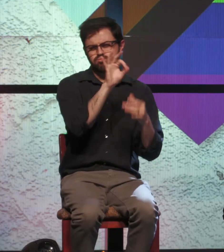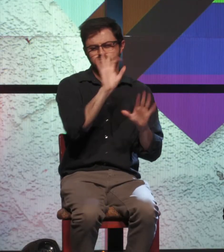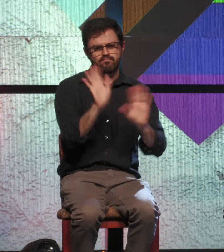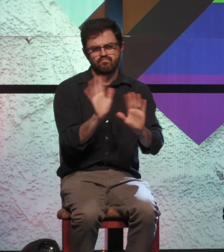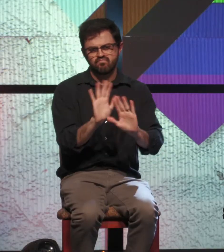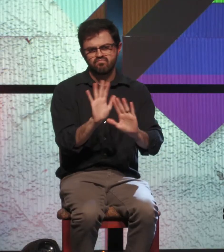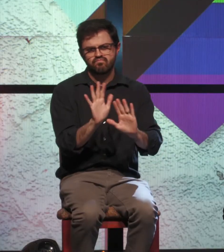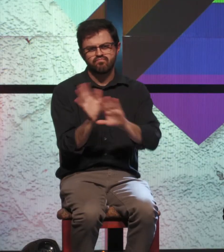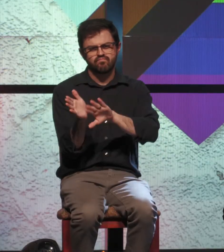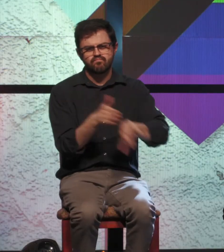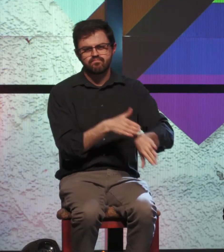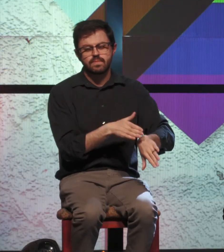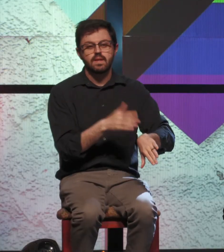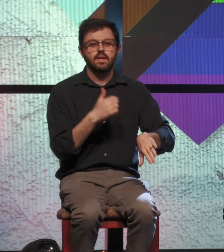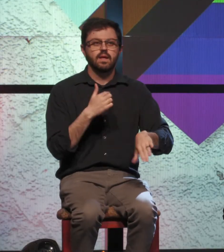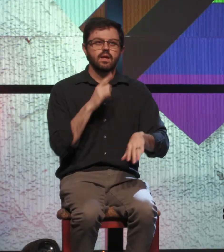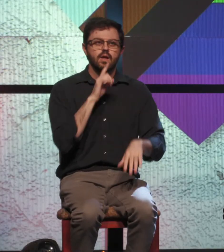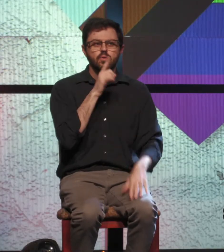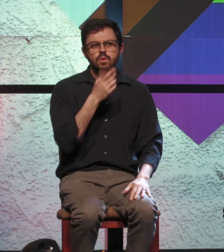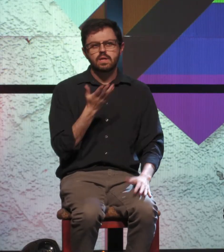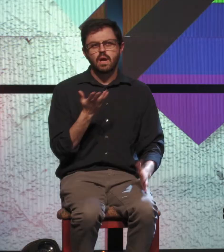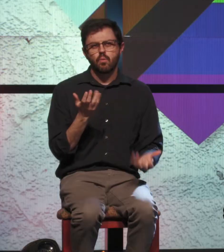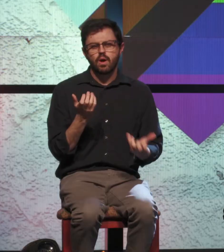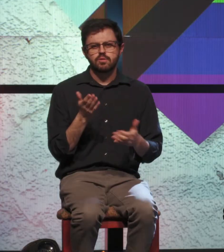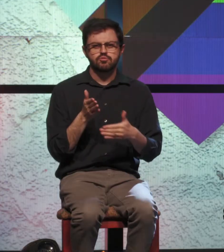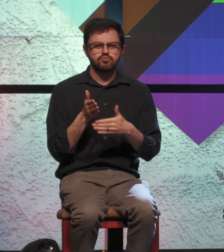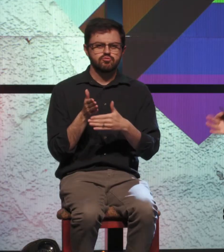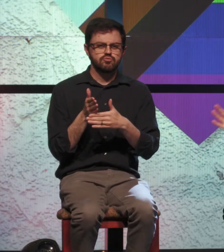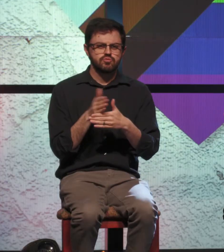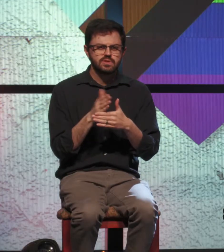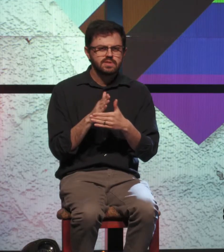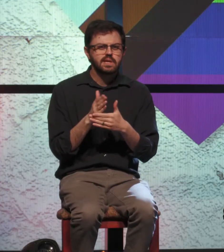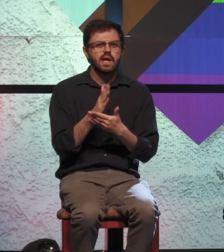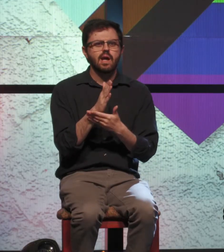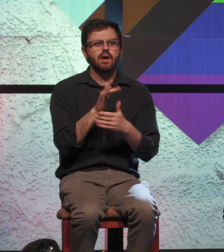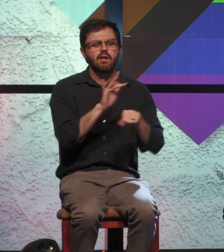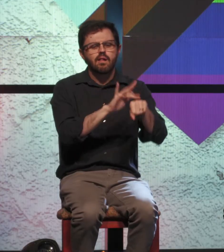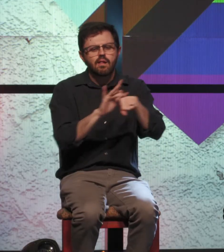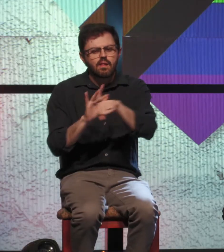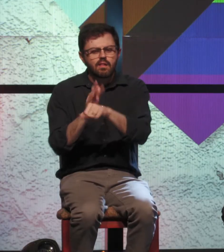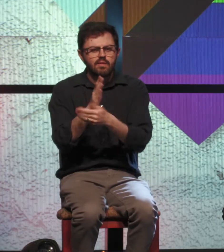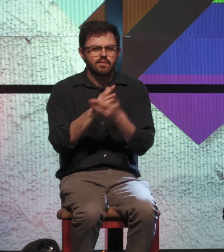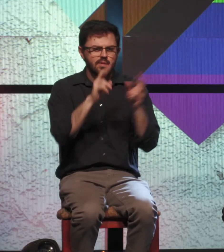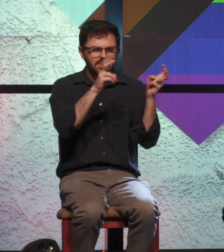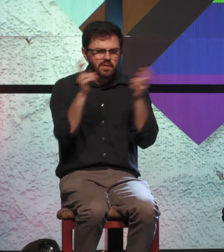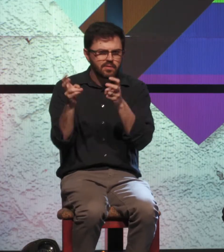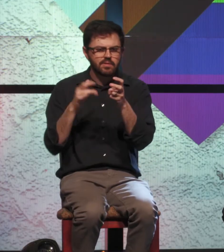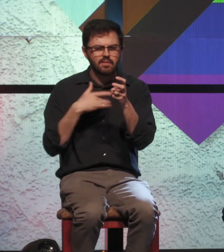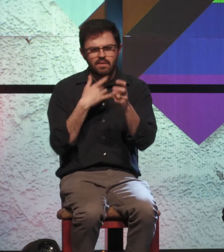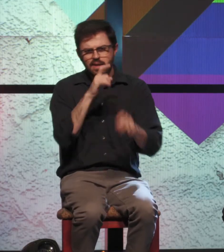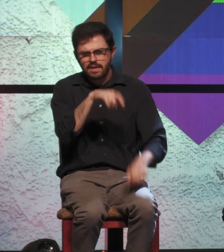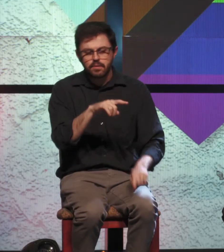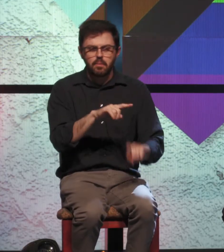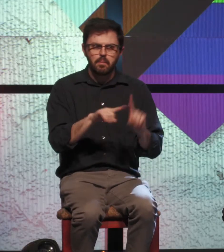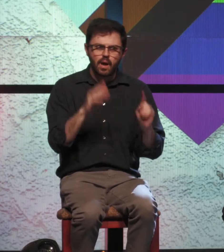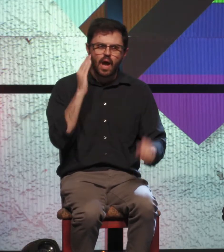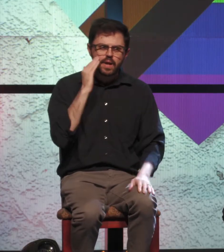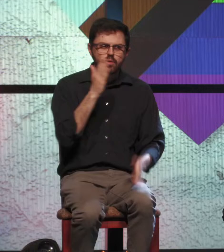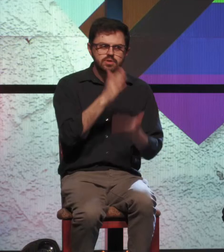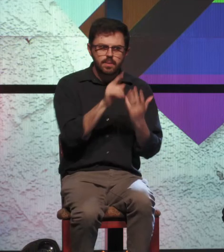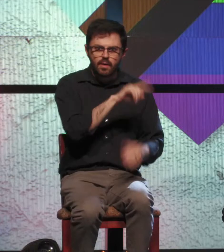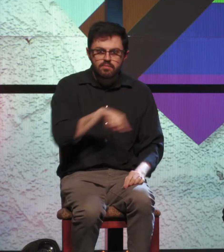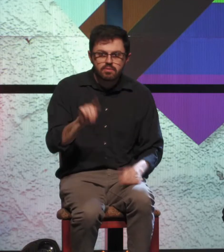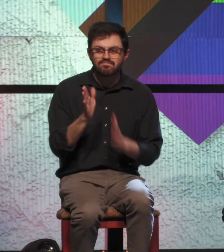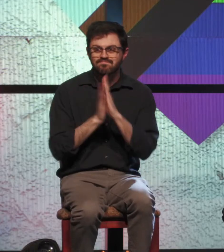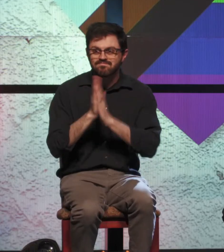essentially share as I felt needed to on some things, but I know how some of you get without the talk notes. And I didn't want to disappoint